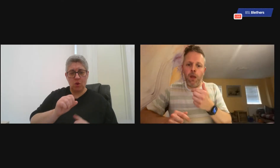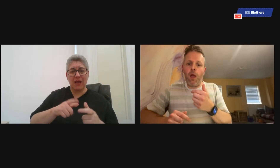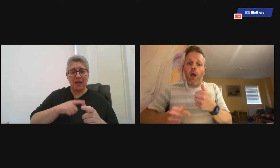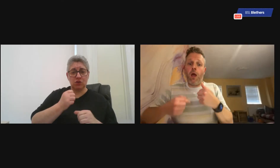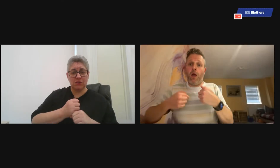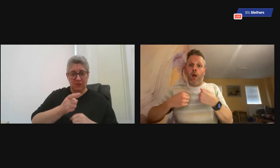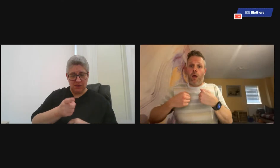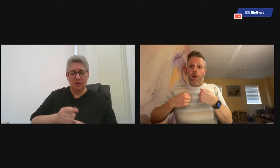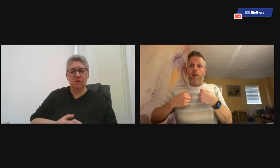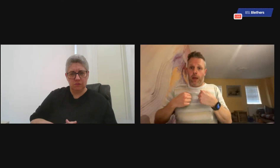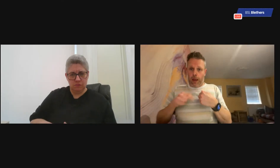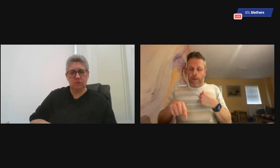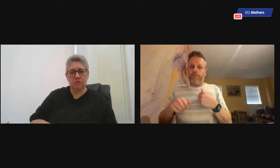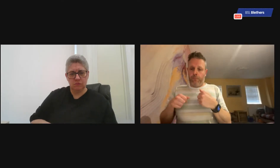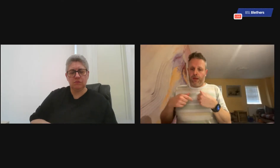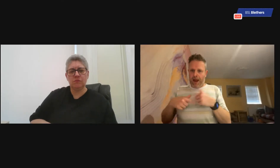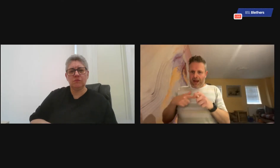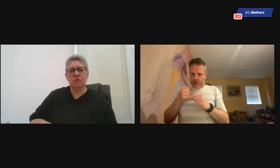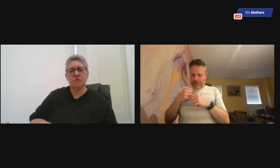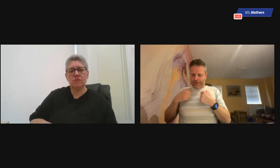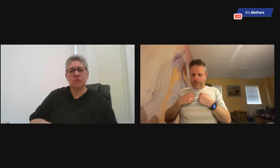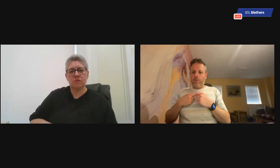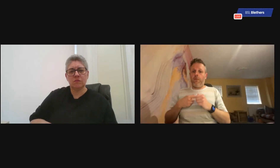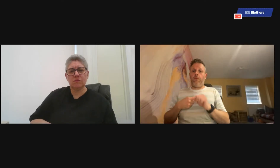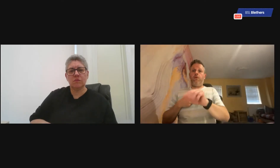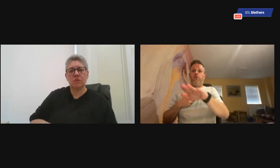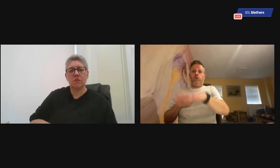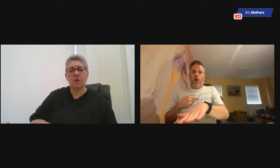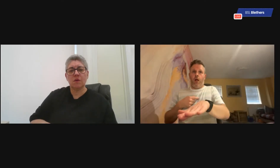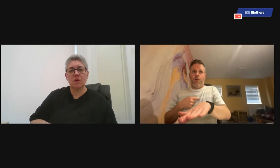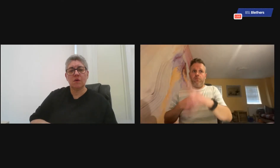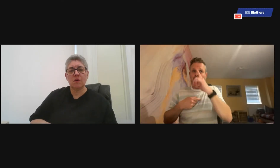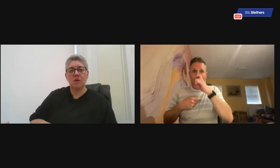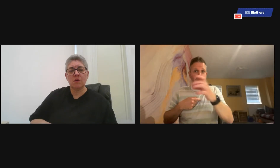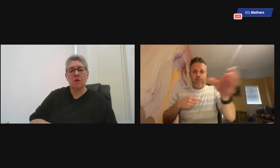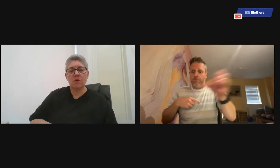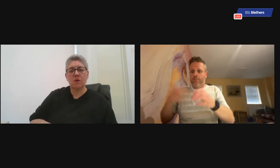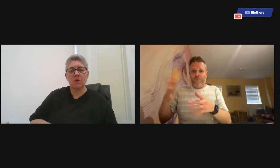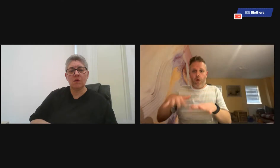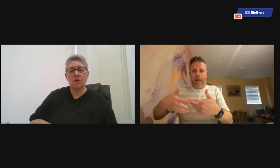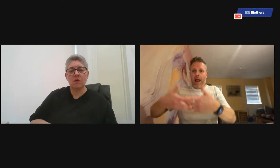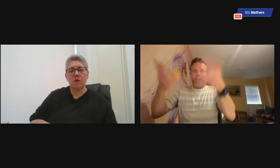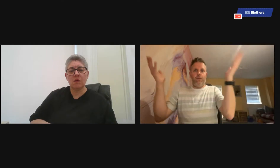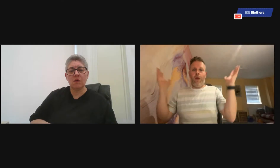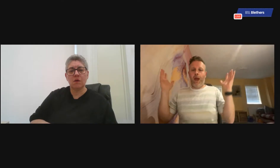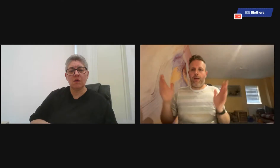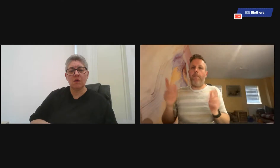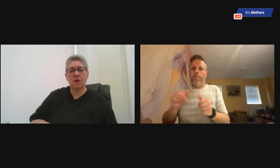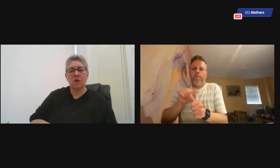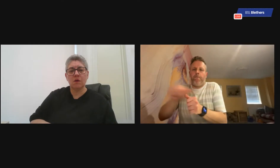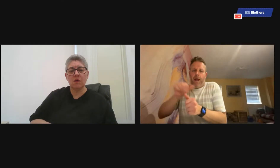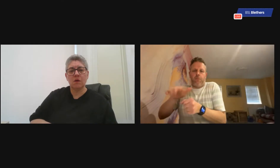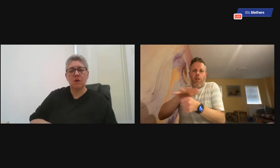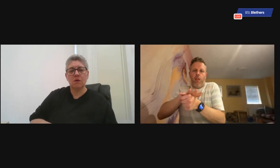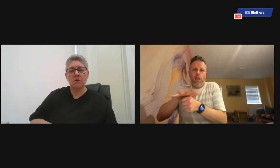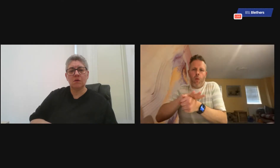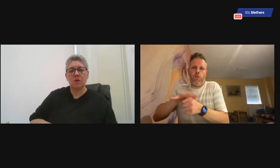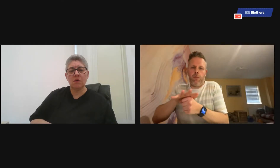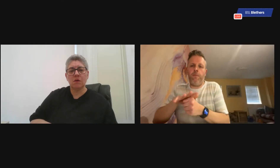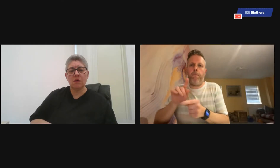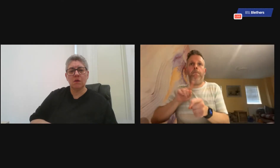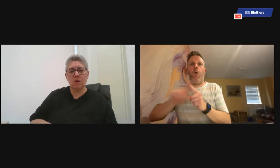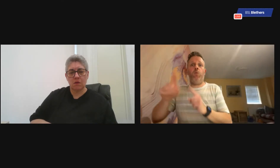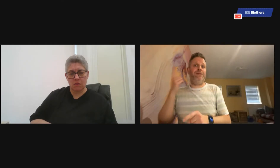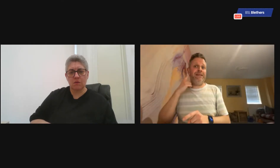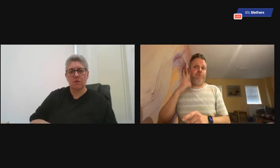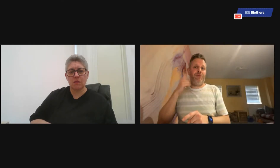areas, but I'm from the northwest, of course. So that is my agency. But children can come from